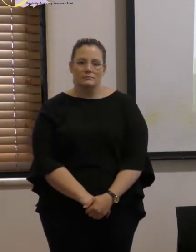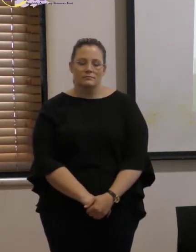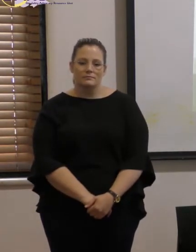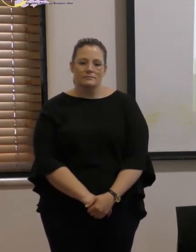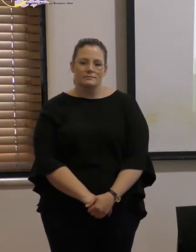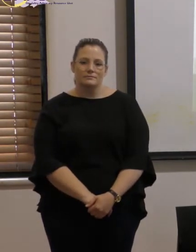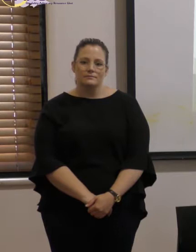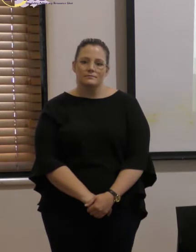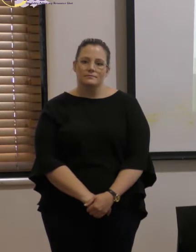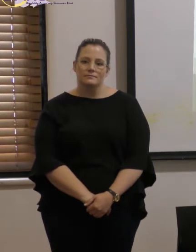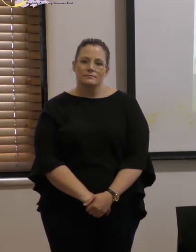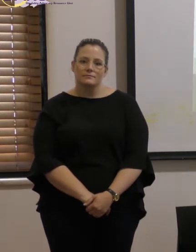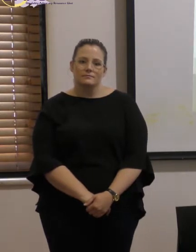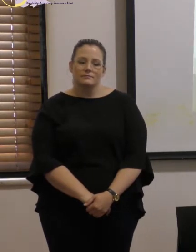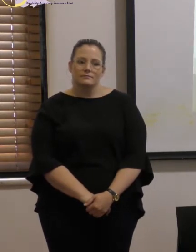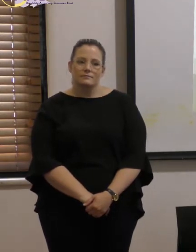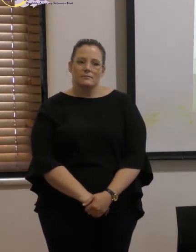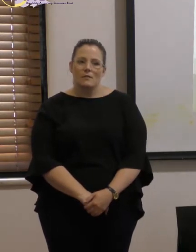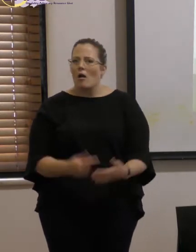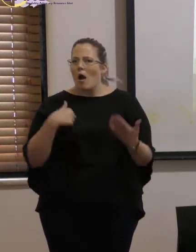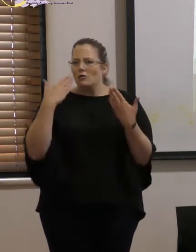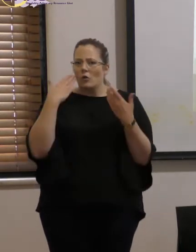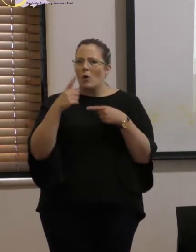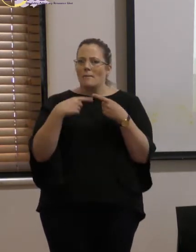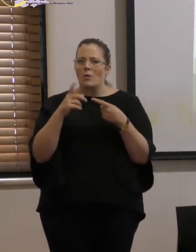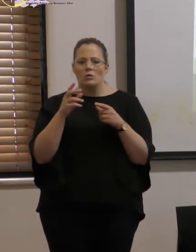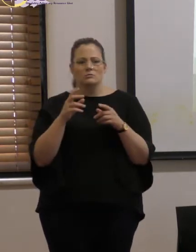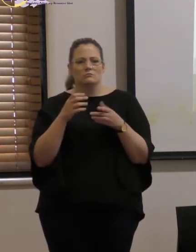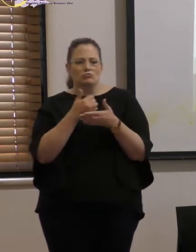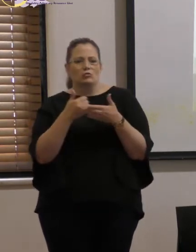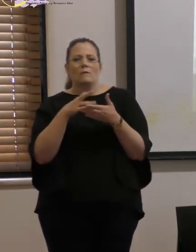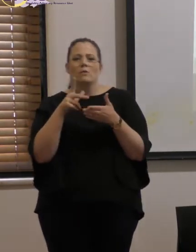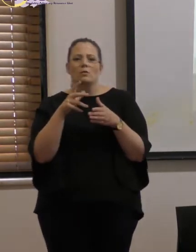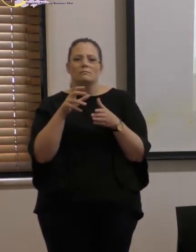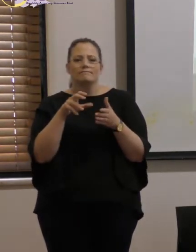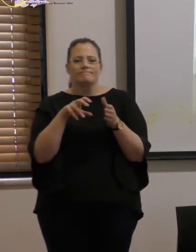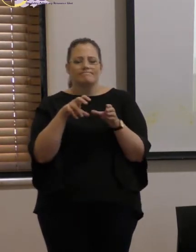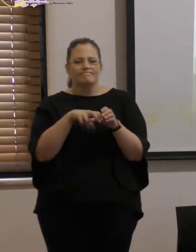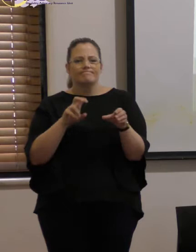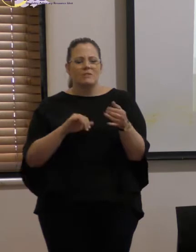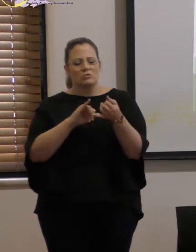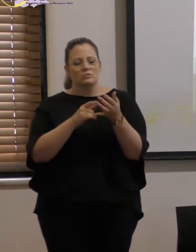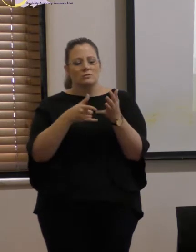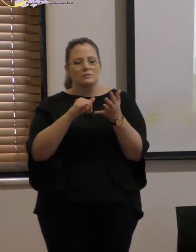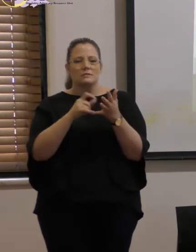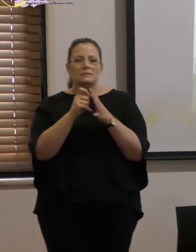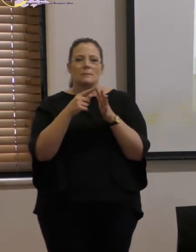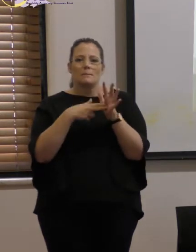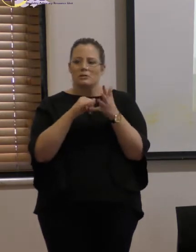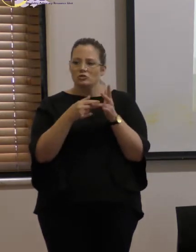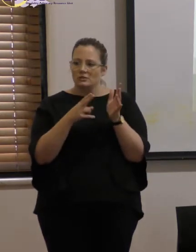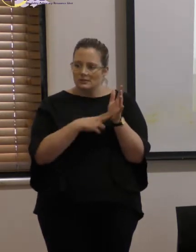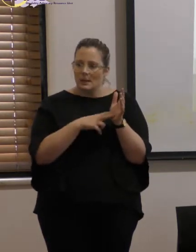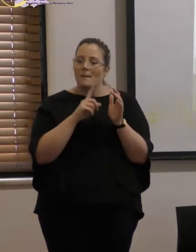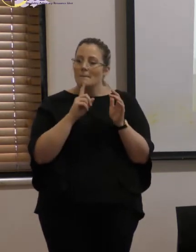the rates usually of suspension, but 17% of students with disability had been suspended in the